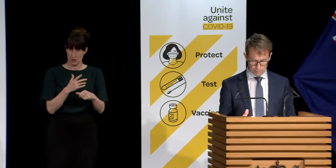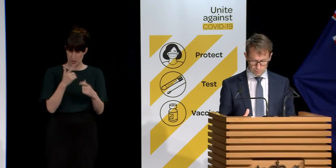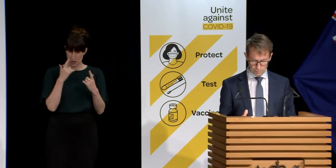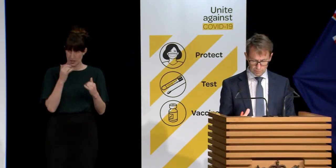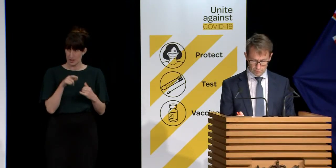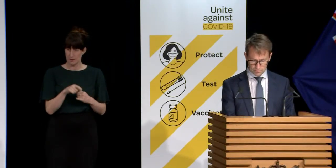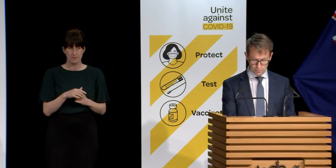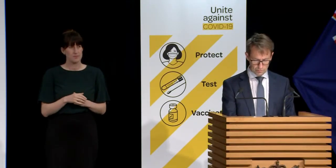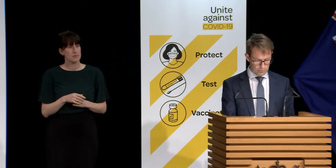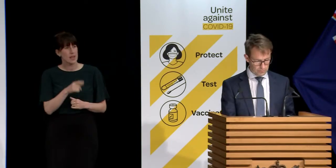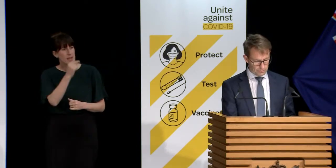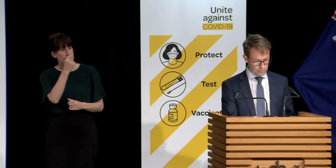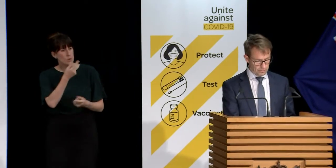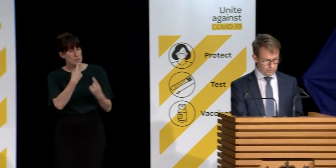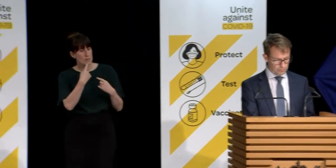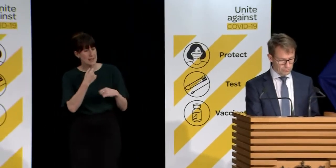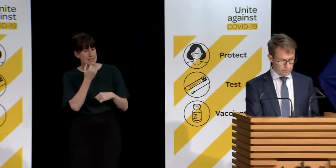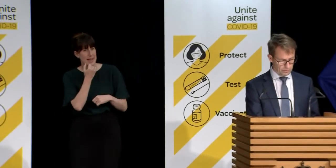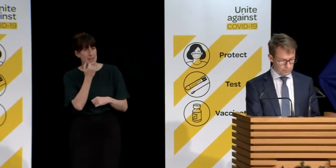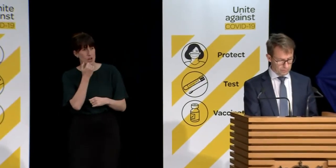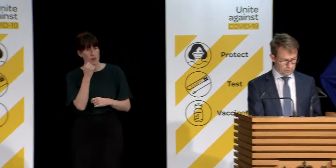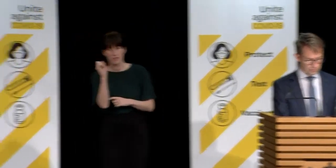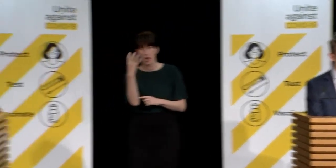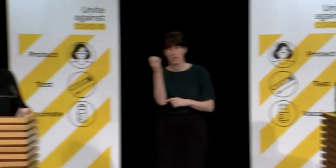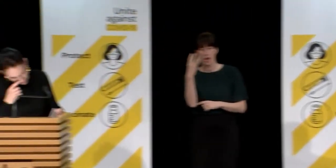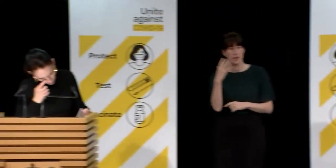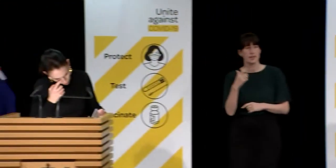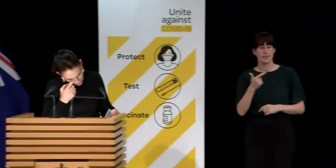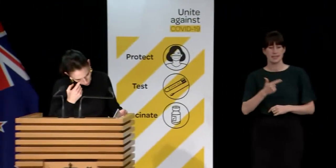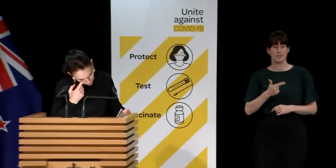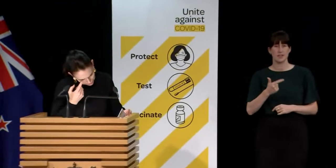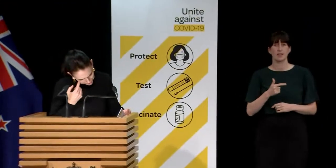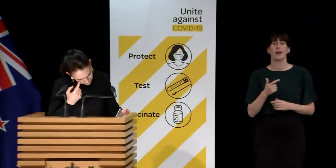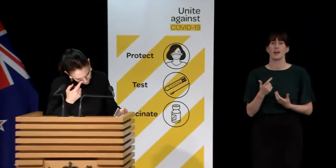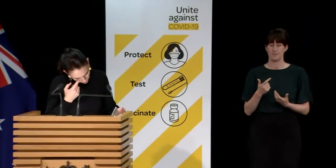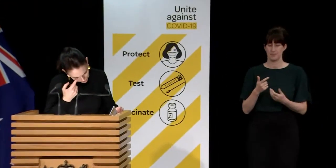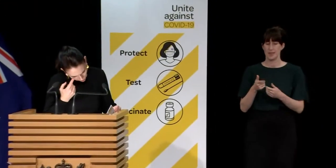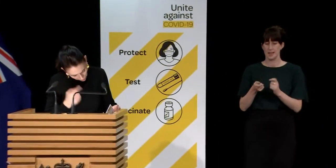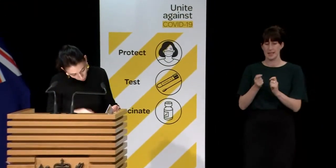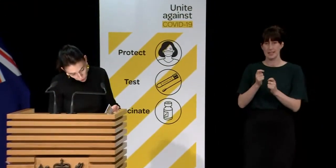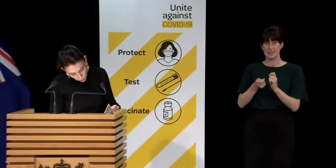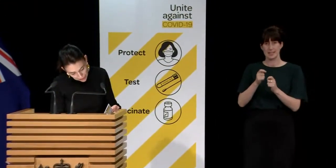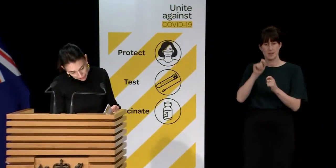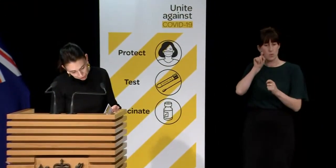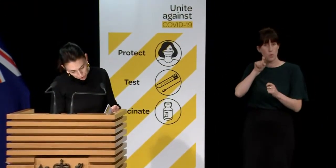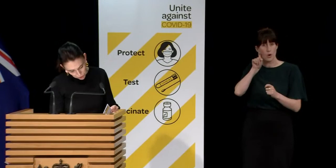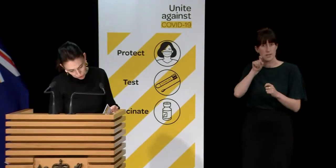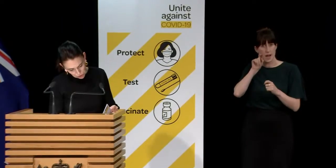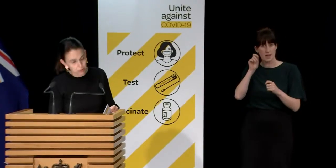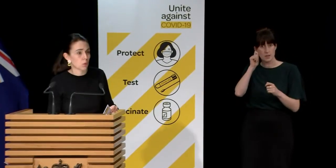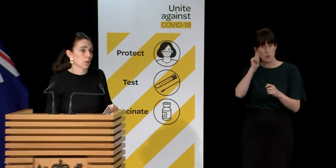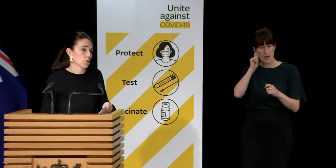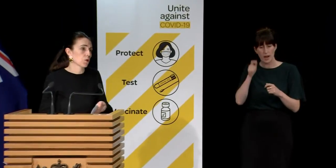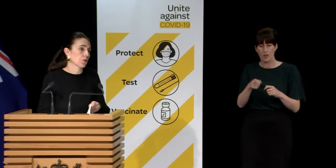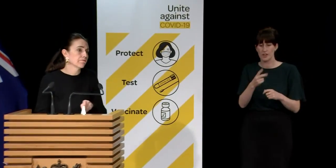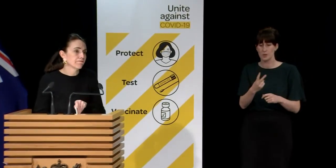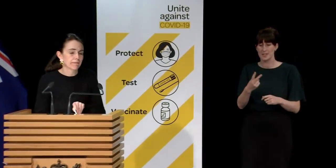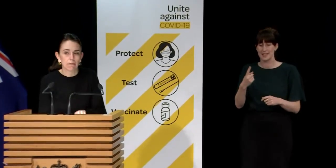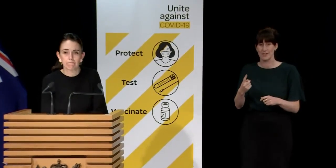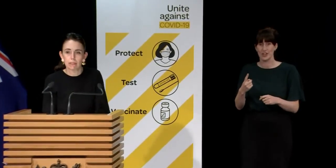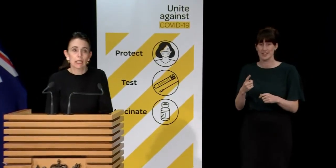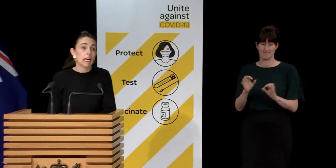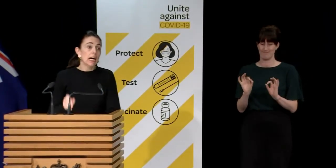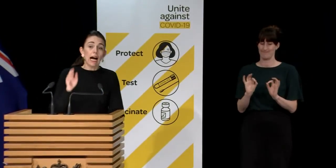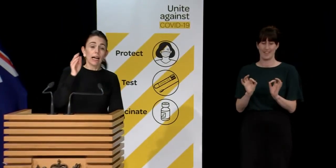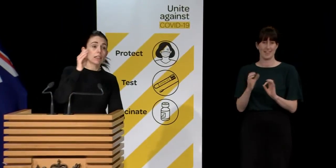your Kaitaia date again that you were interested in? 17th. We had a negative wastewater test in Kaitaia on the 21st, for what it's worth.